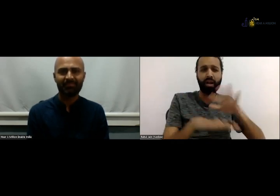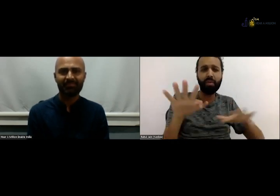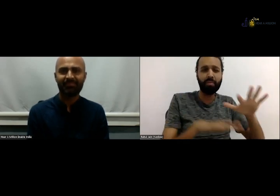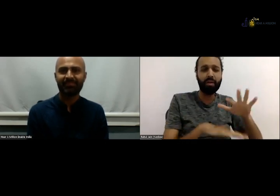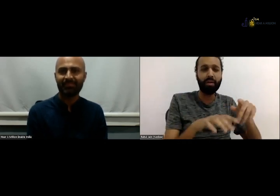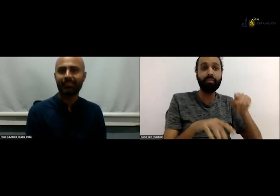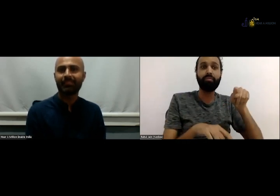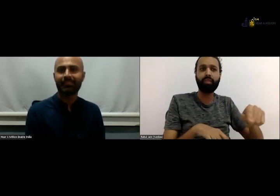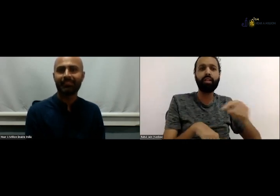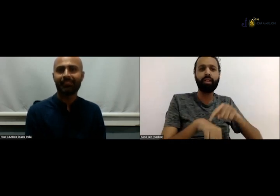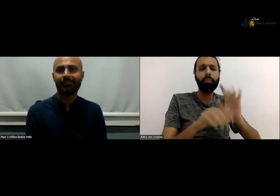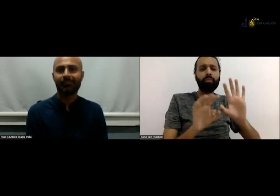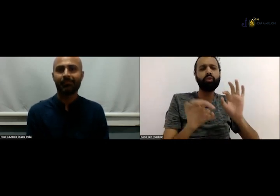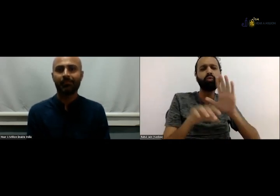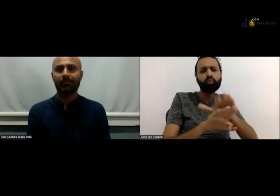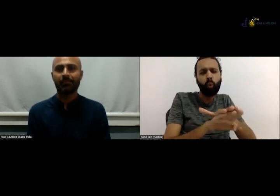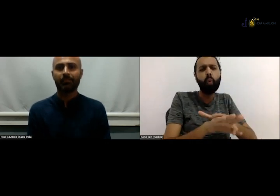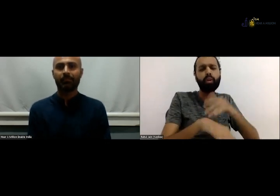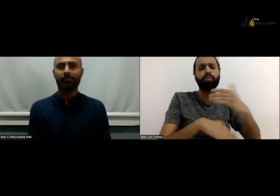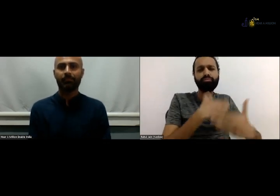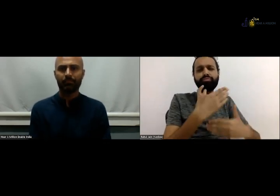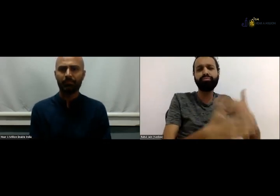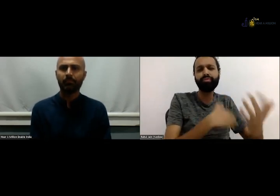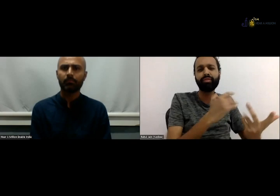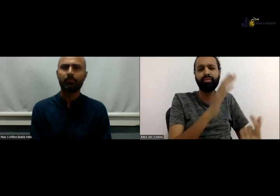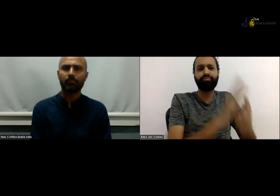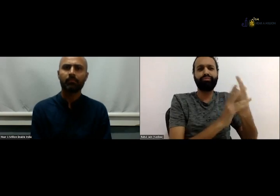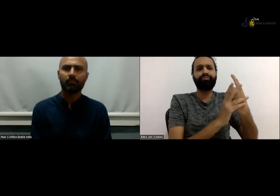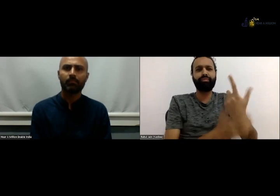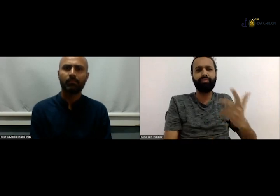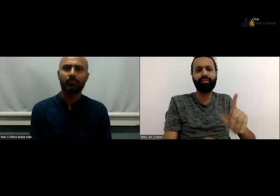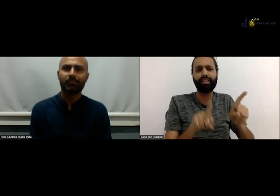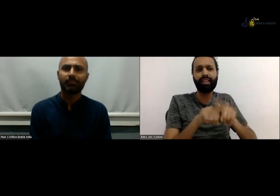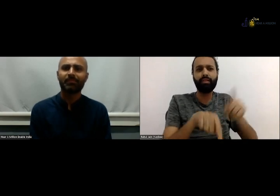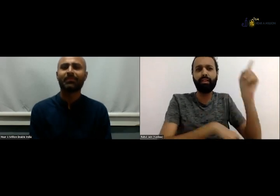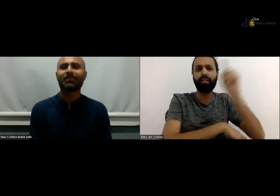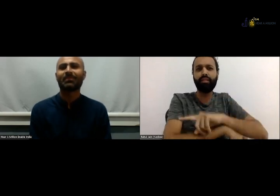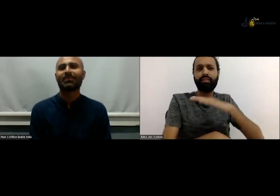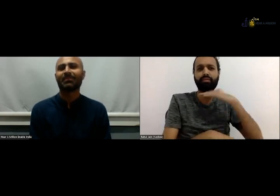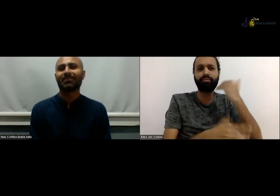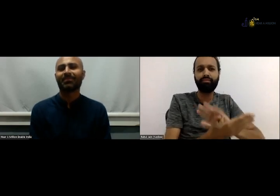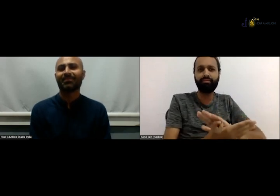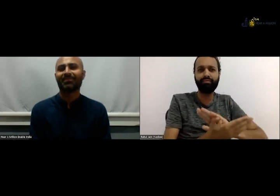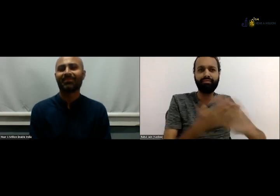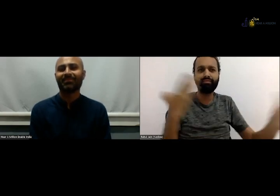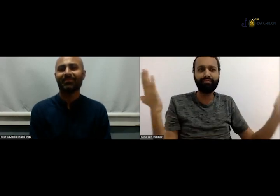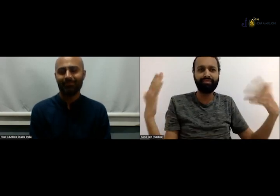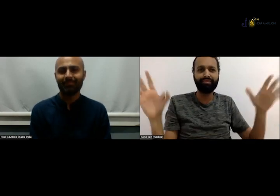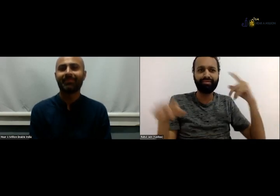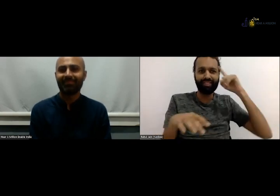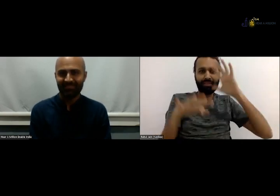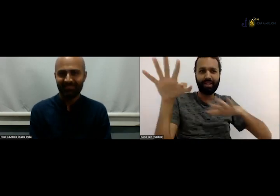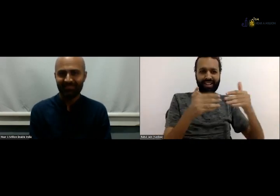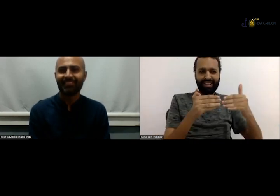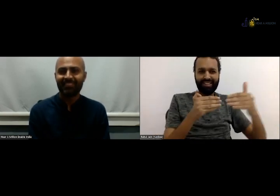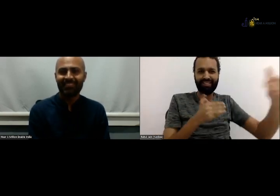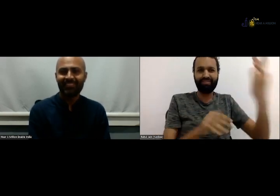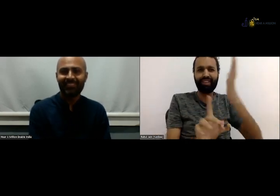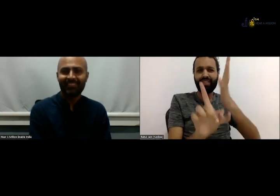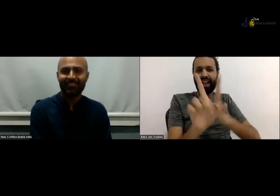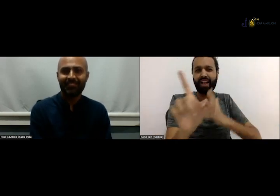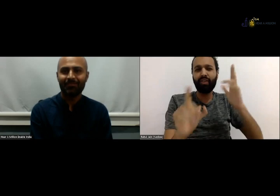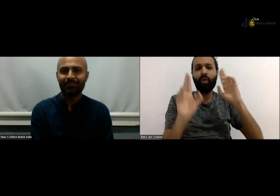and she was planning, to tell all the accessibility related, points to the government and all